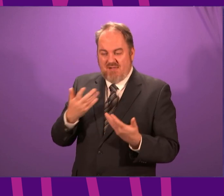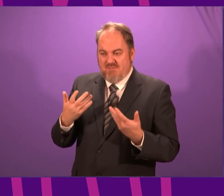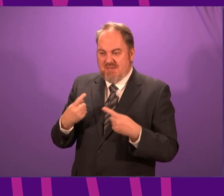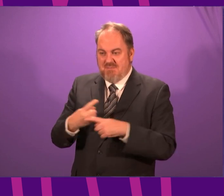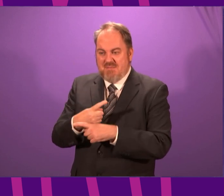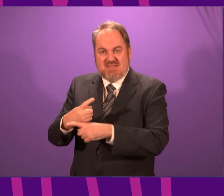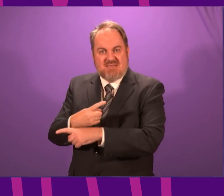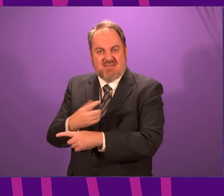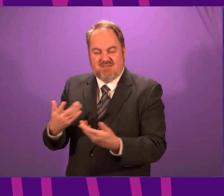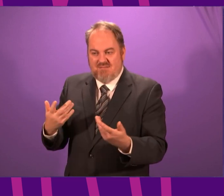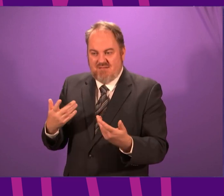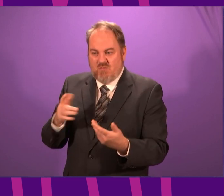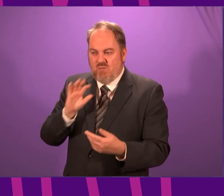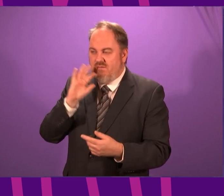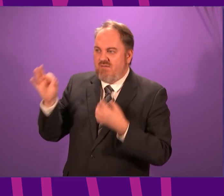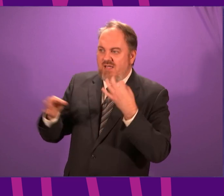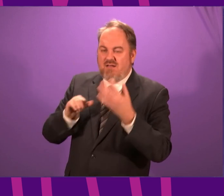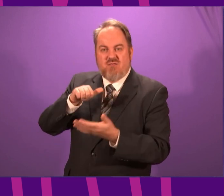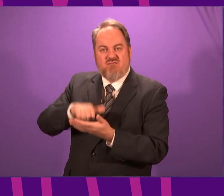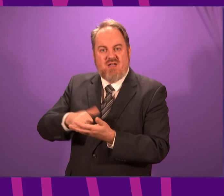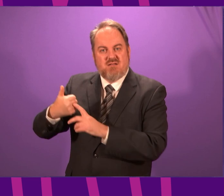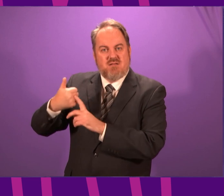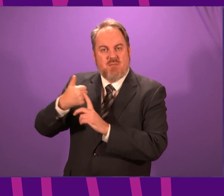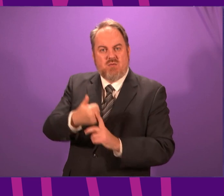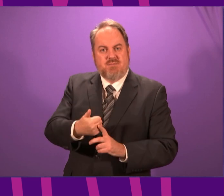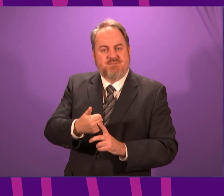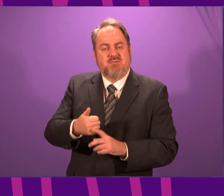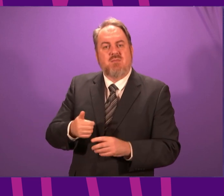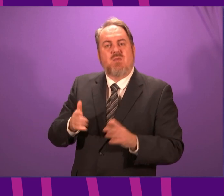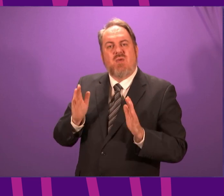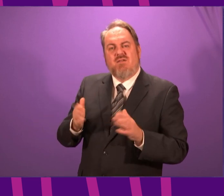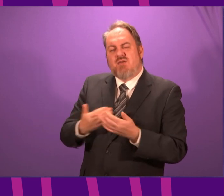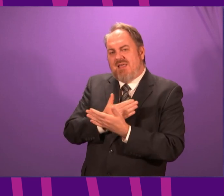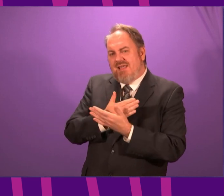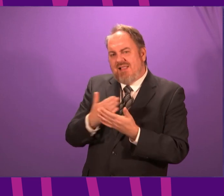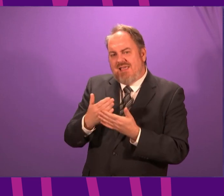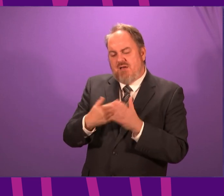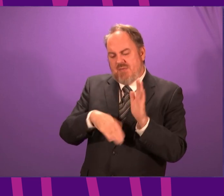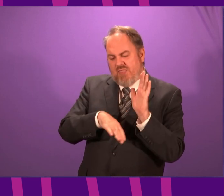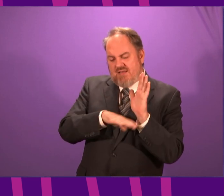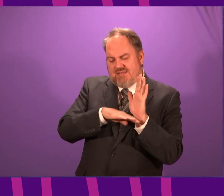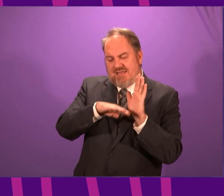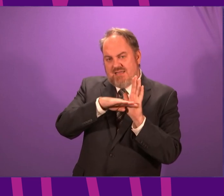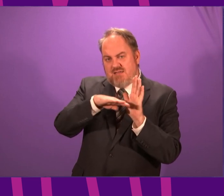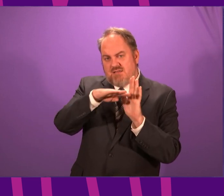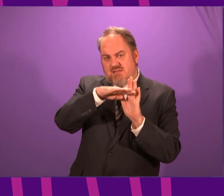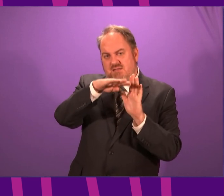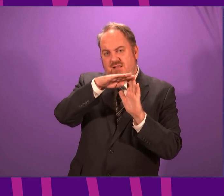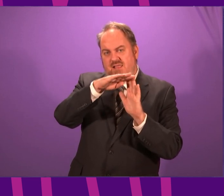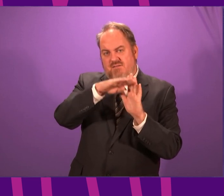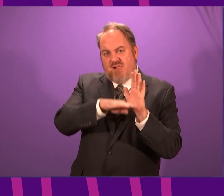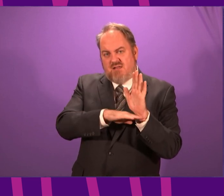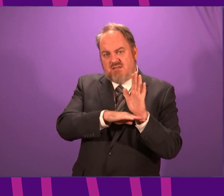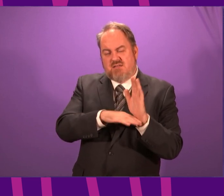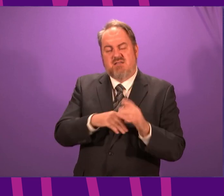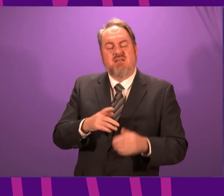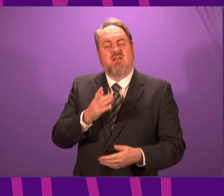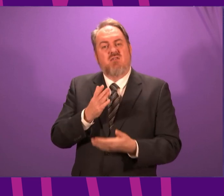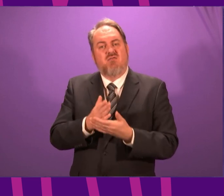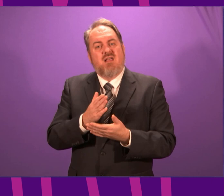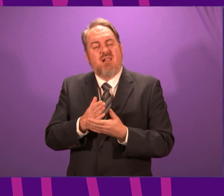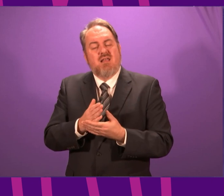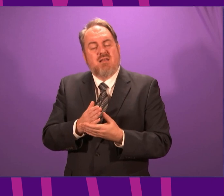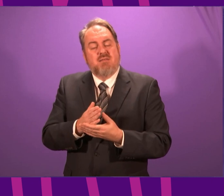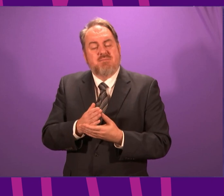One of the other problems we have is how we can make regulations or tiers more clearer. Most of the emails I'm getting, I'm sure everyone else is